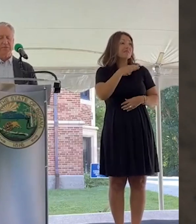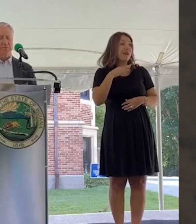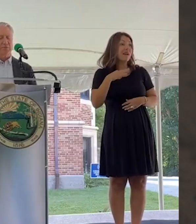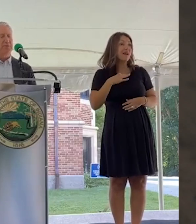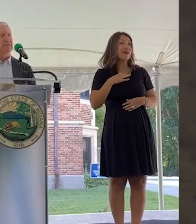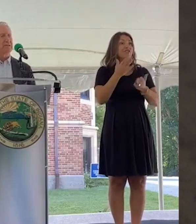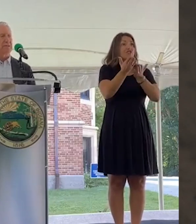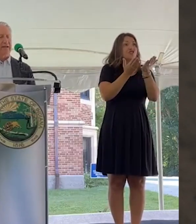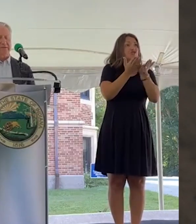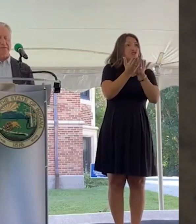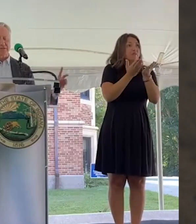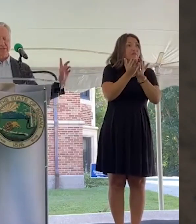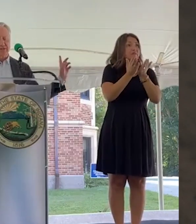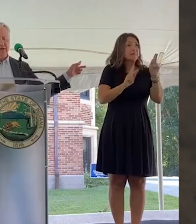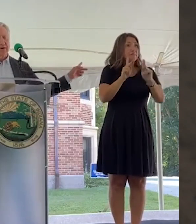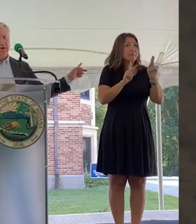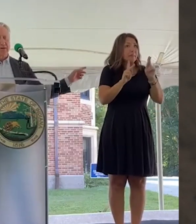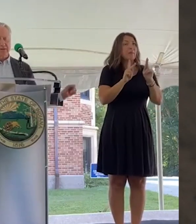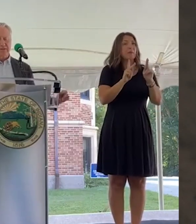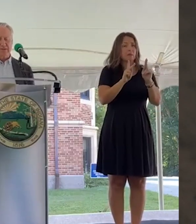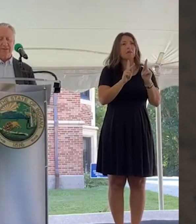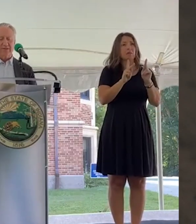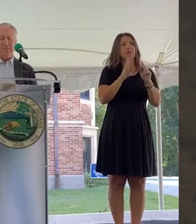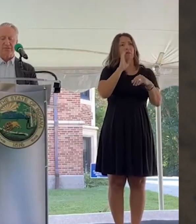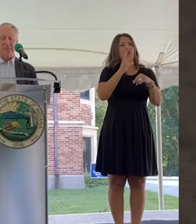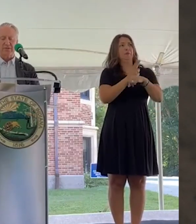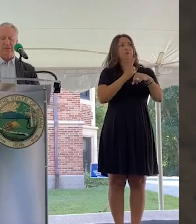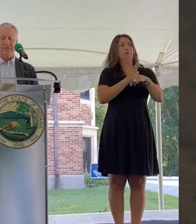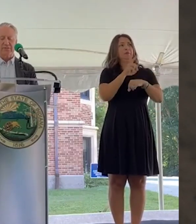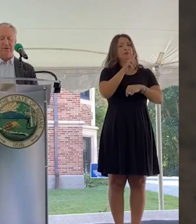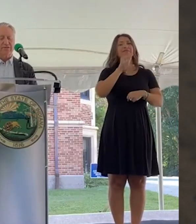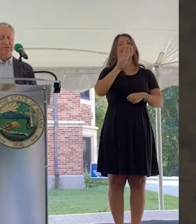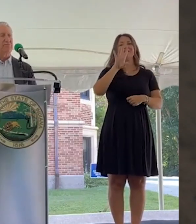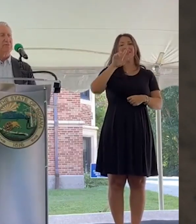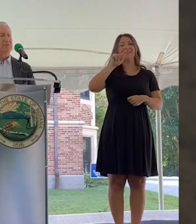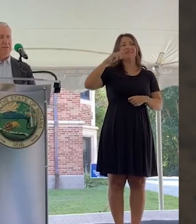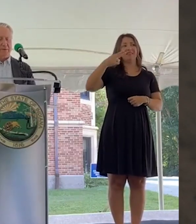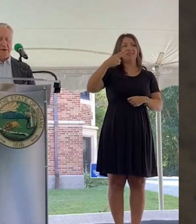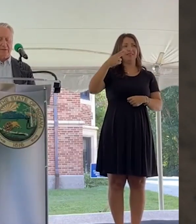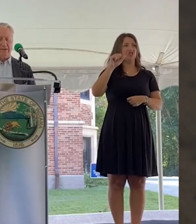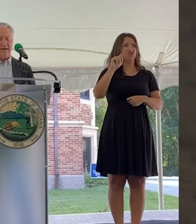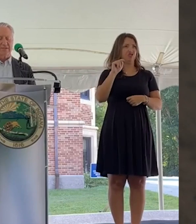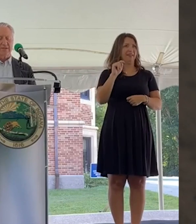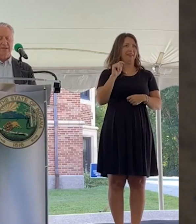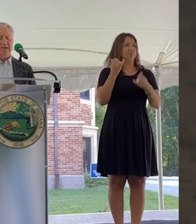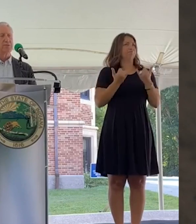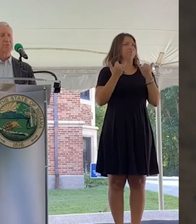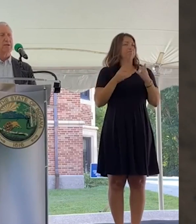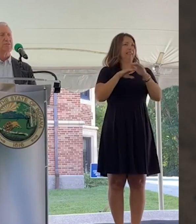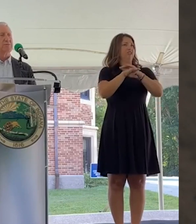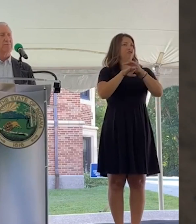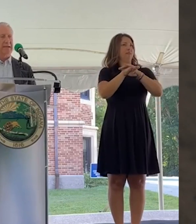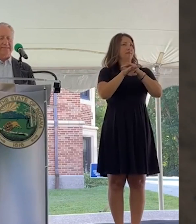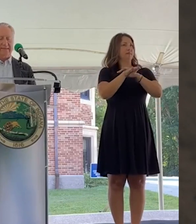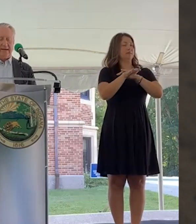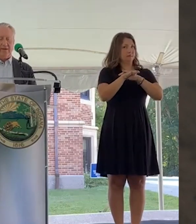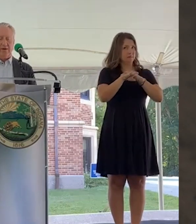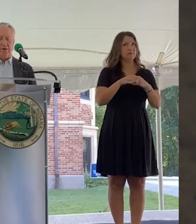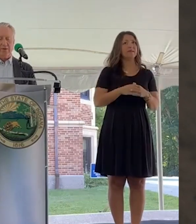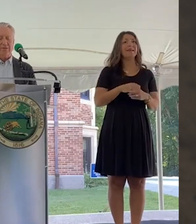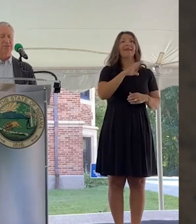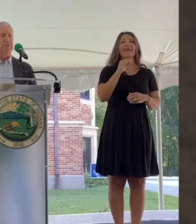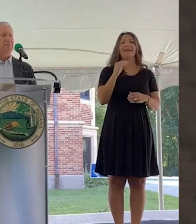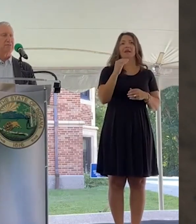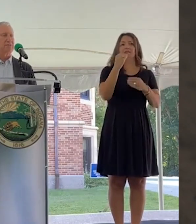access will be through the existing entrance on 75th Street to the various surface parking lots, as well as the main